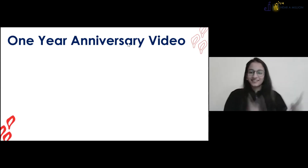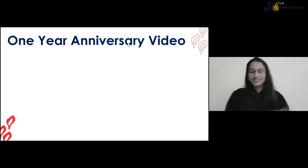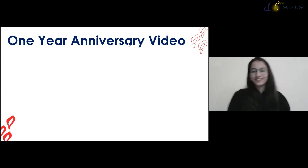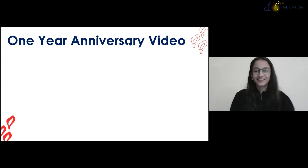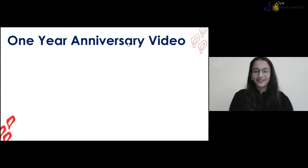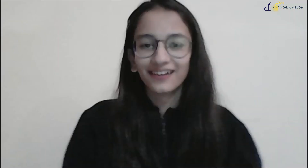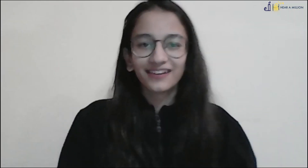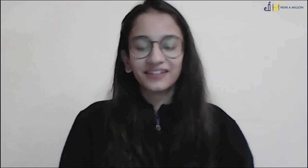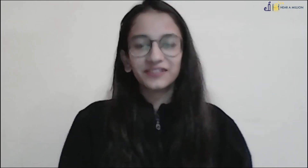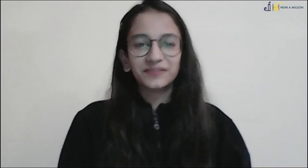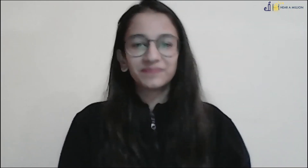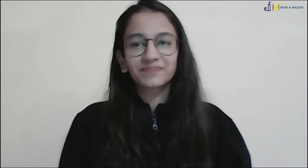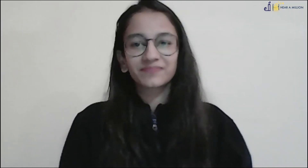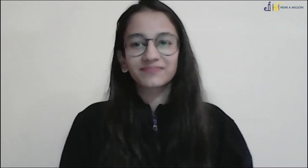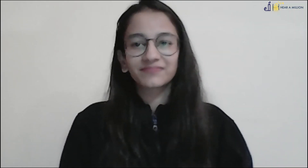video.